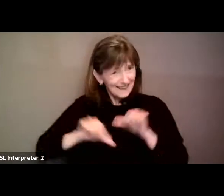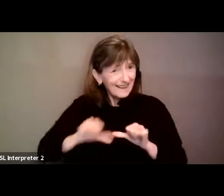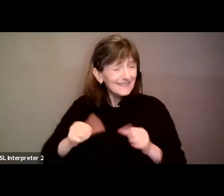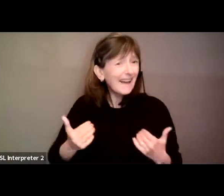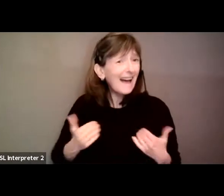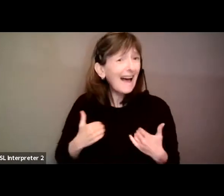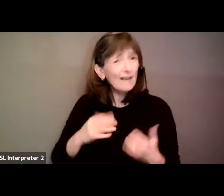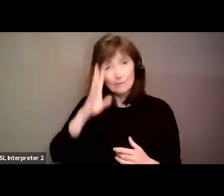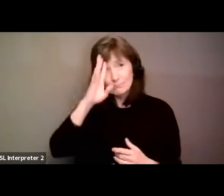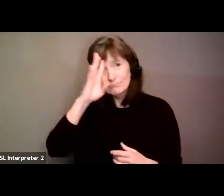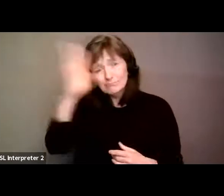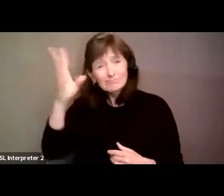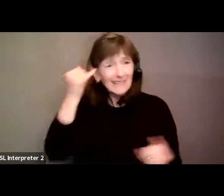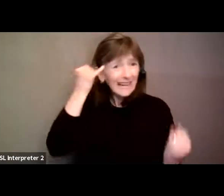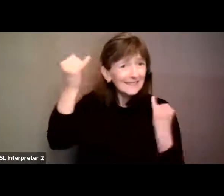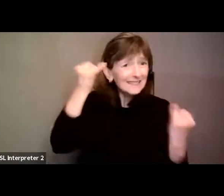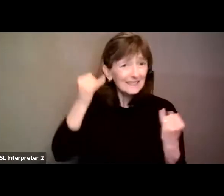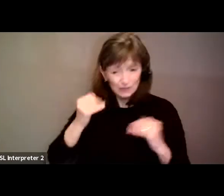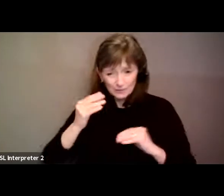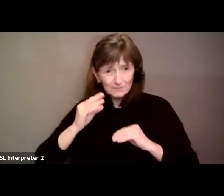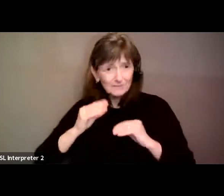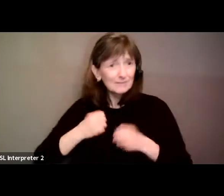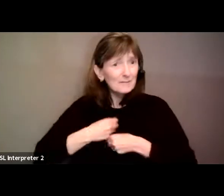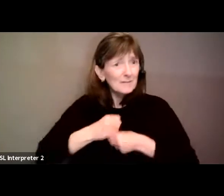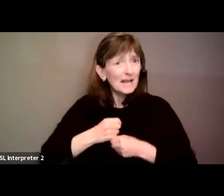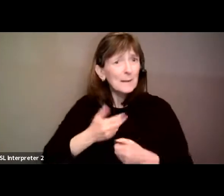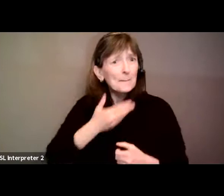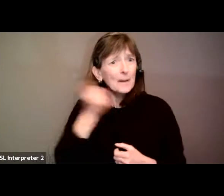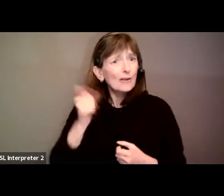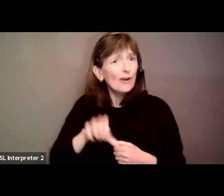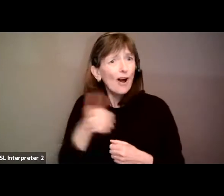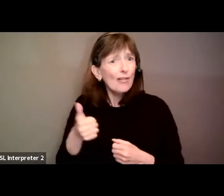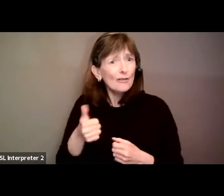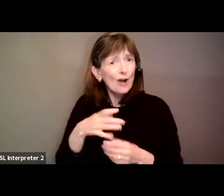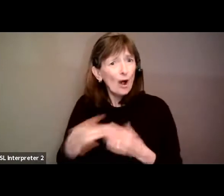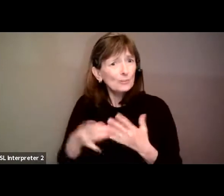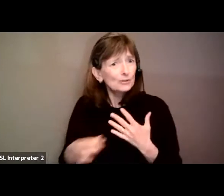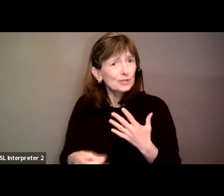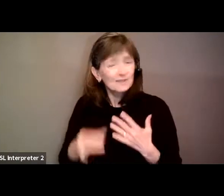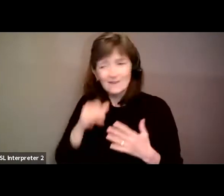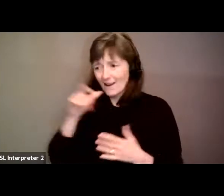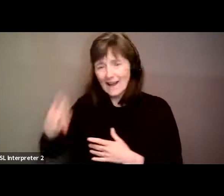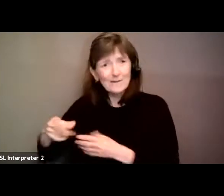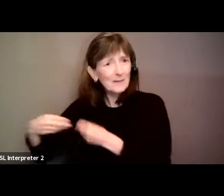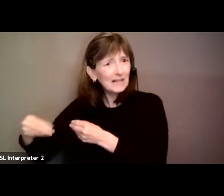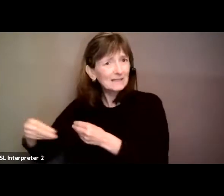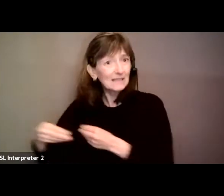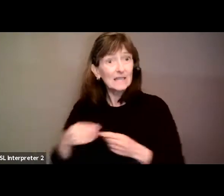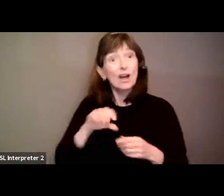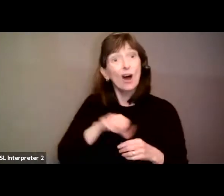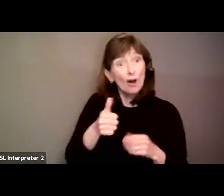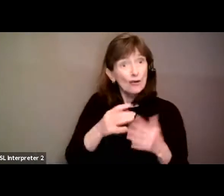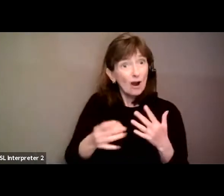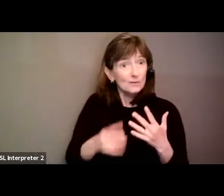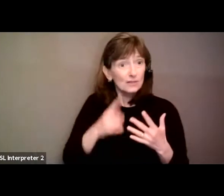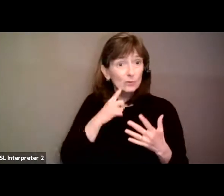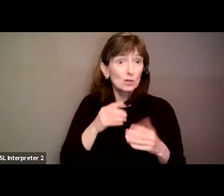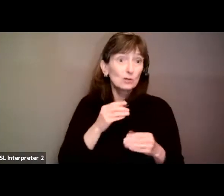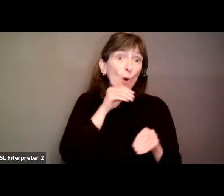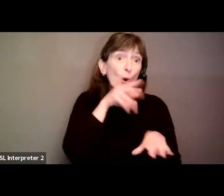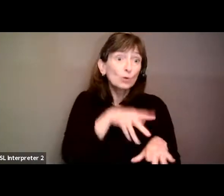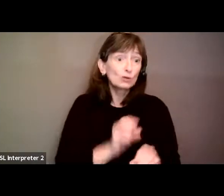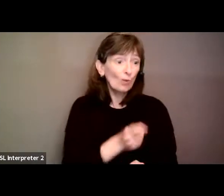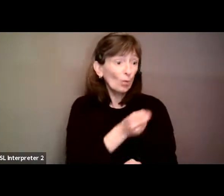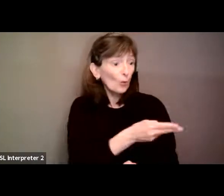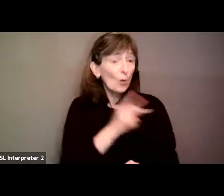innovative brain power, to create biodegradable alternatives that wouldn't harm ocean life. Part of my reaction to this